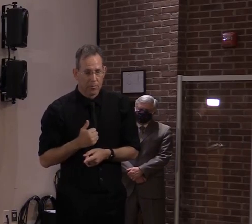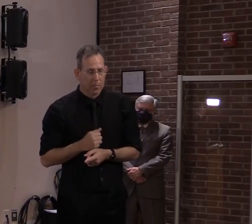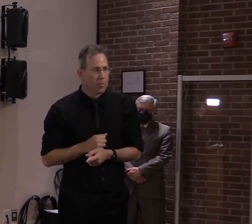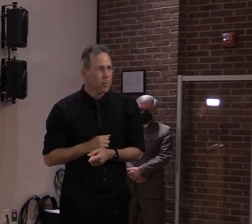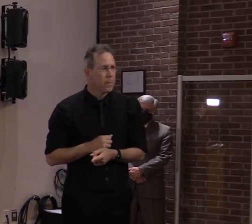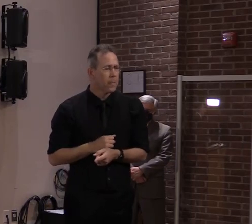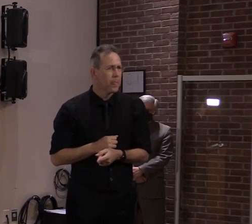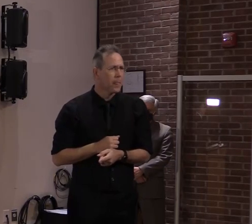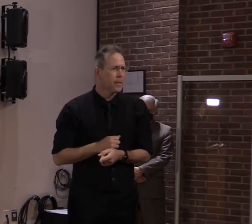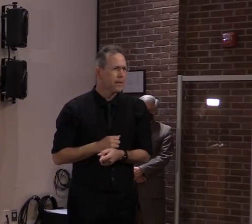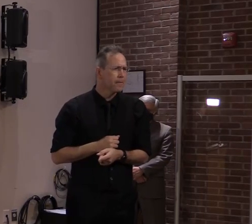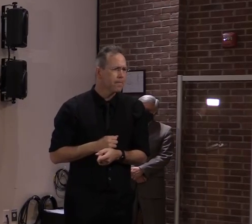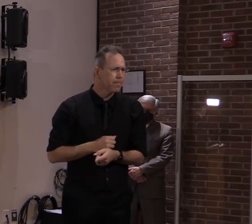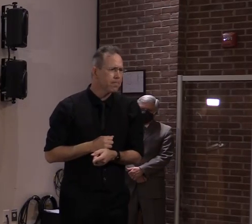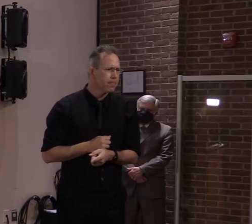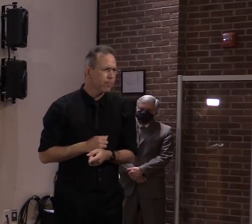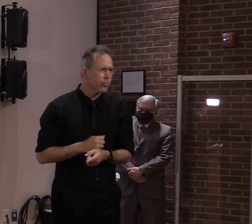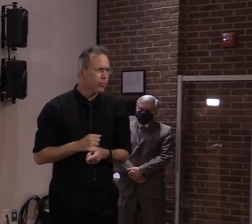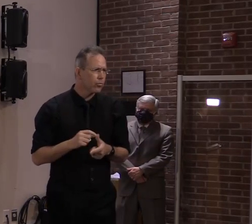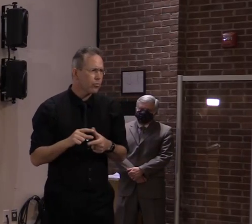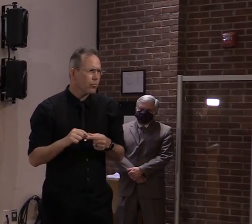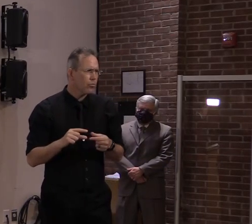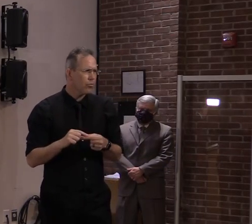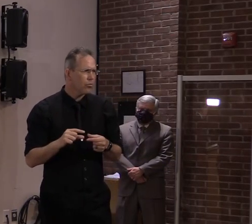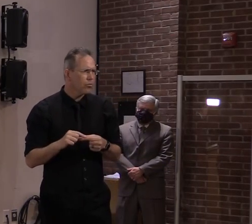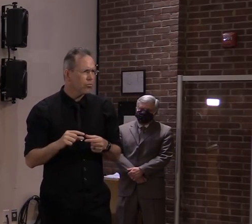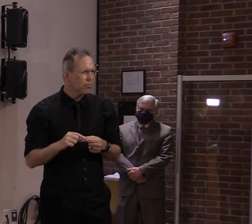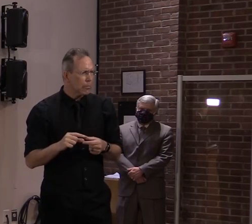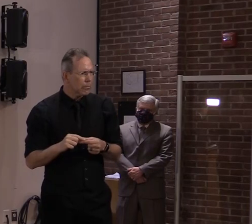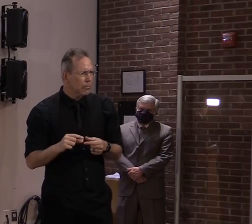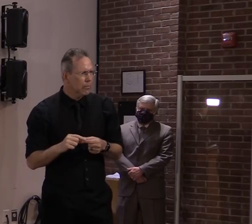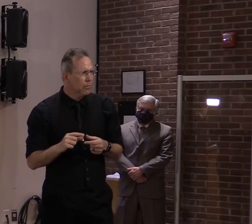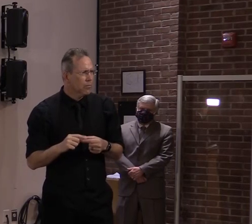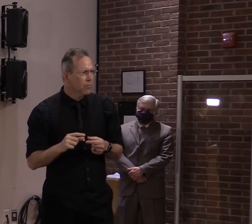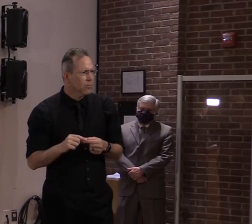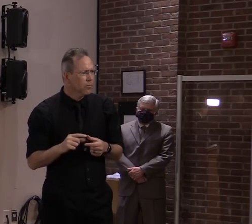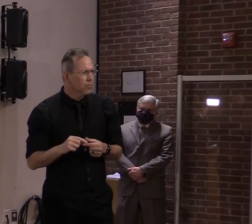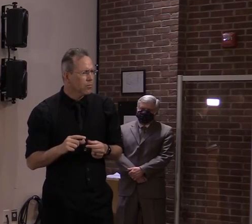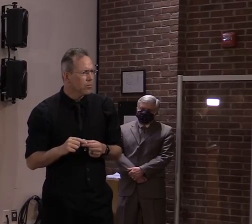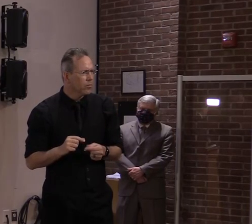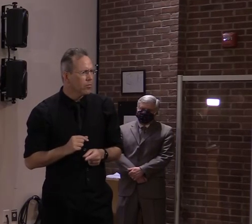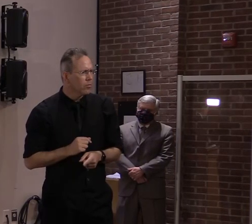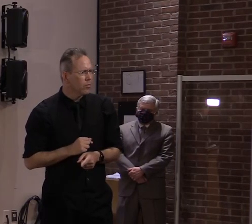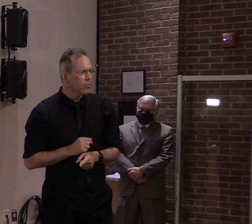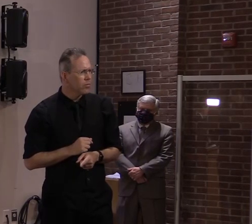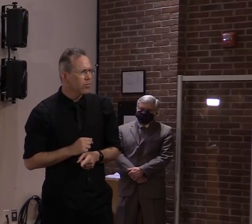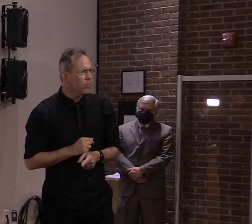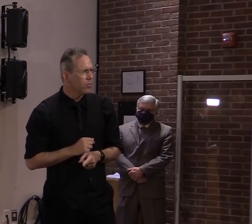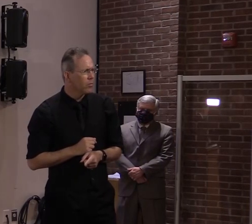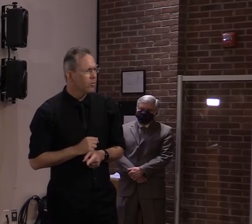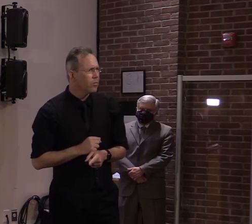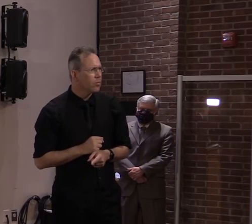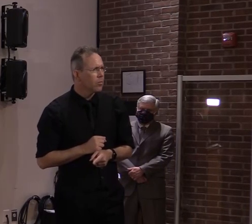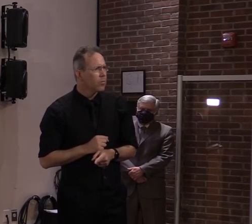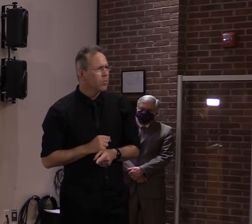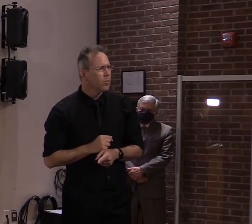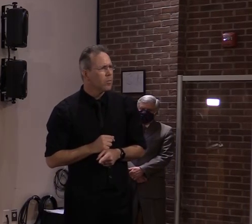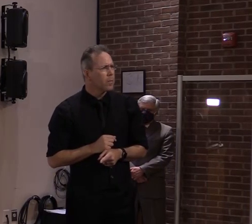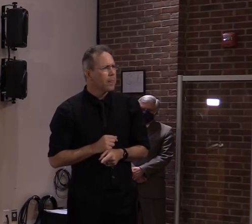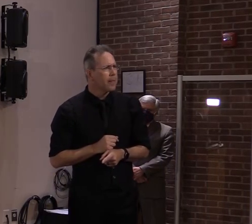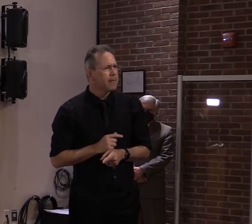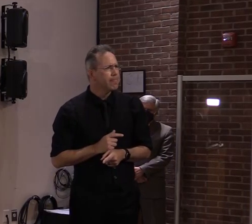Governor, the Attorney General, of course, announced earlier this week that Vermont had reached a settlement with strategic